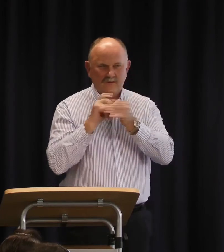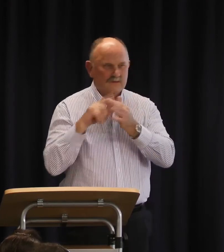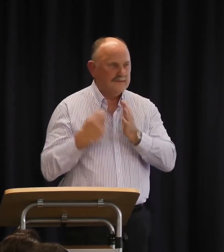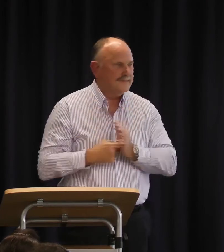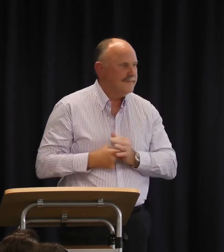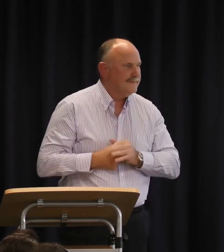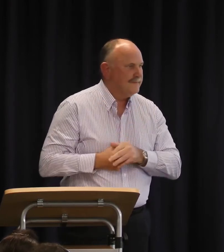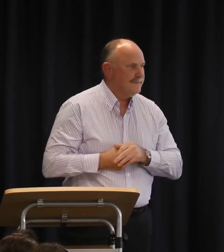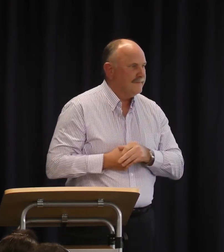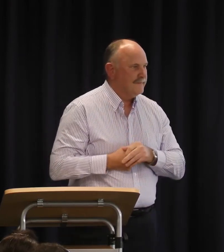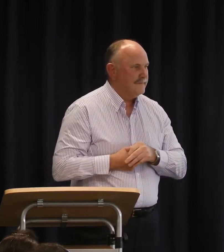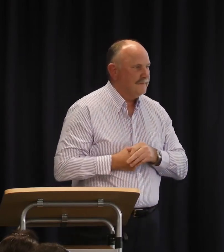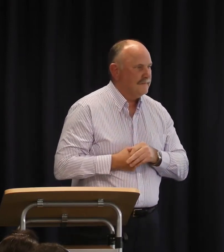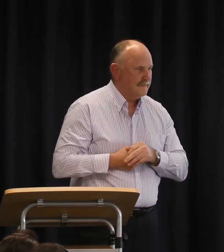I've known John Lovett since I was a teenager.